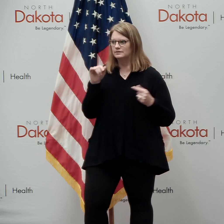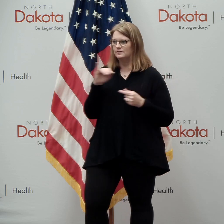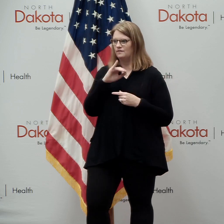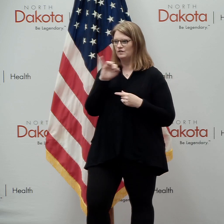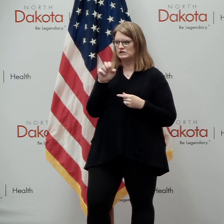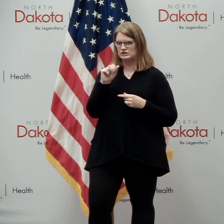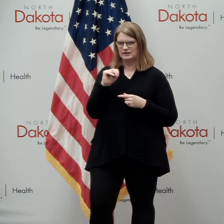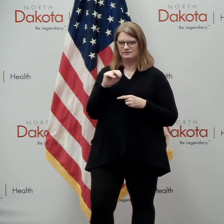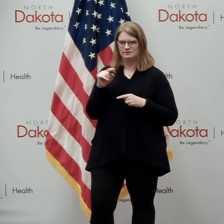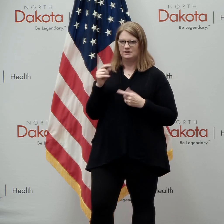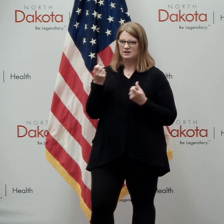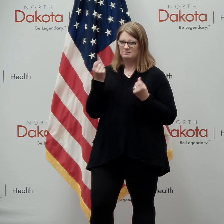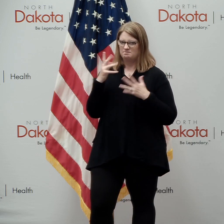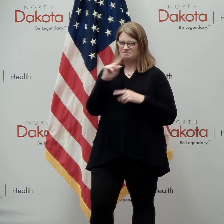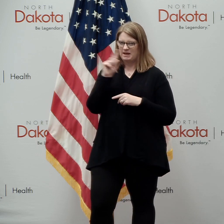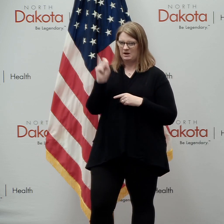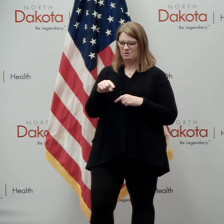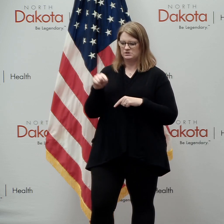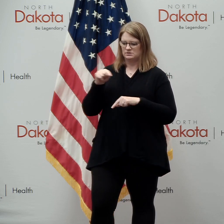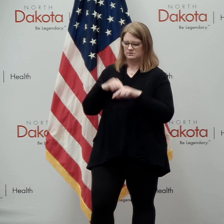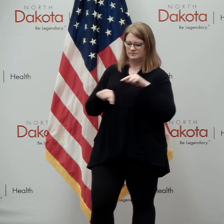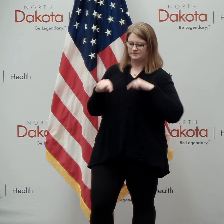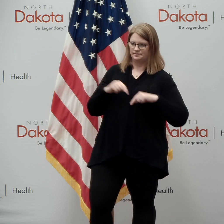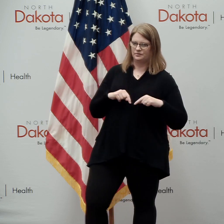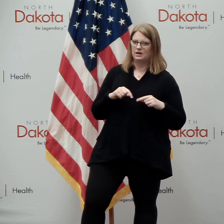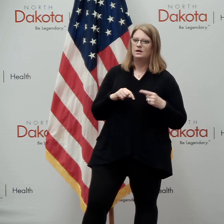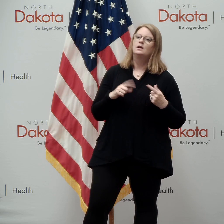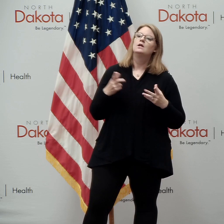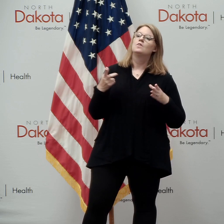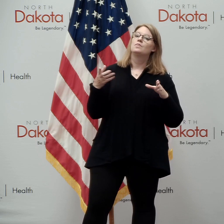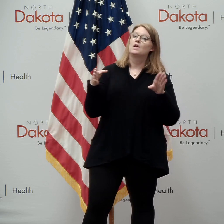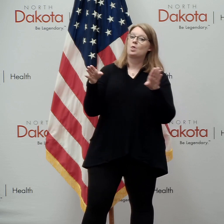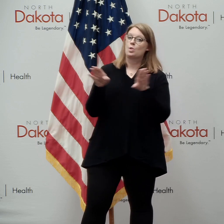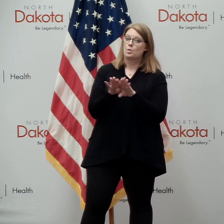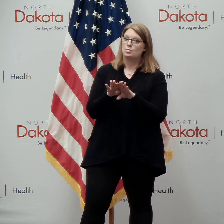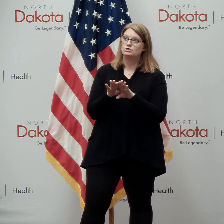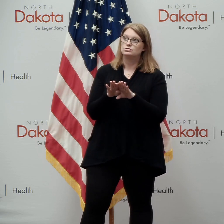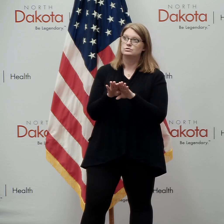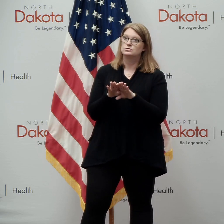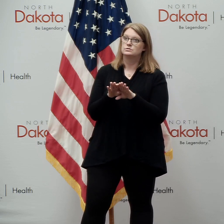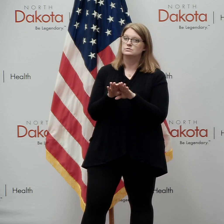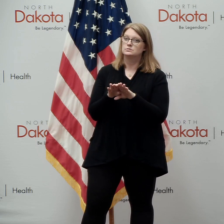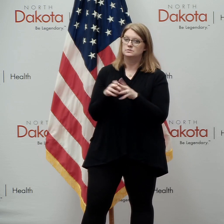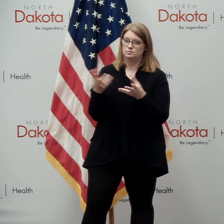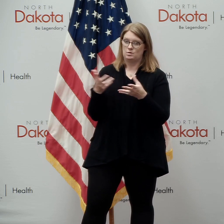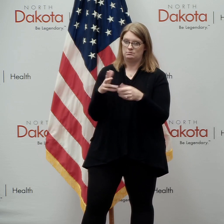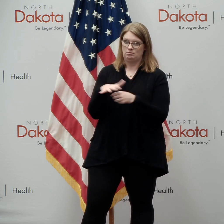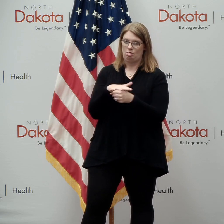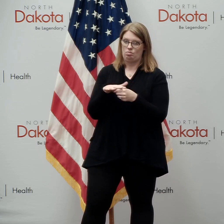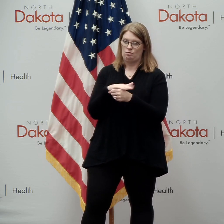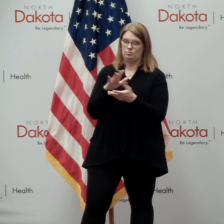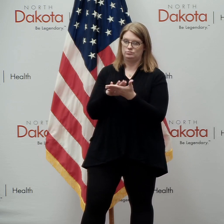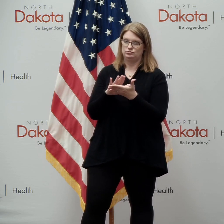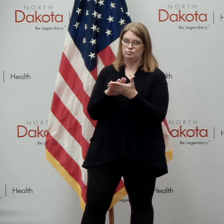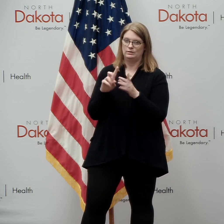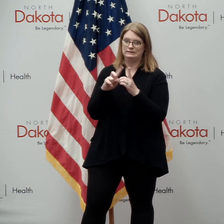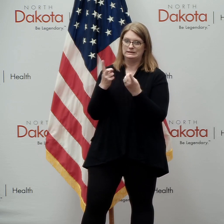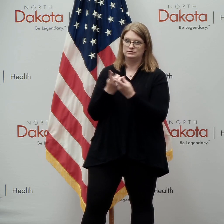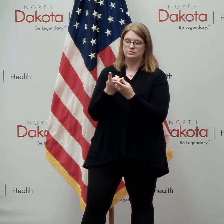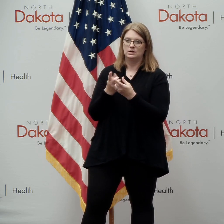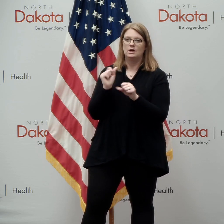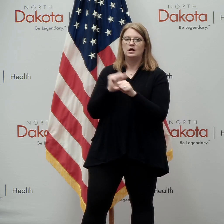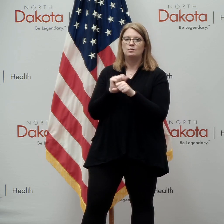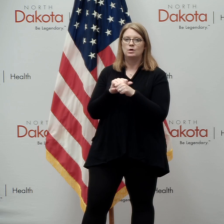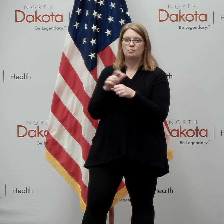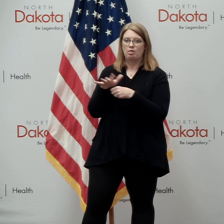There are a number of questions in there. Closures is going to depend on local school districts working with local